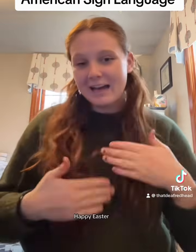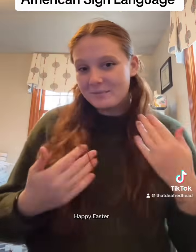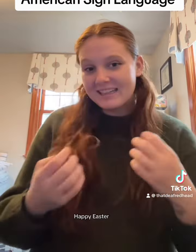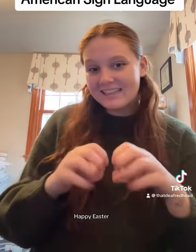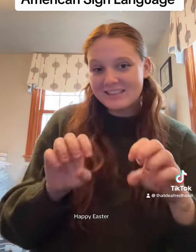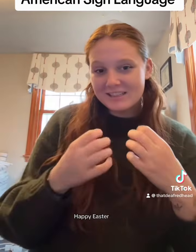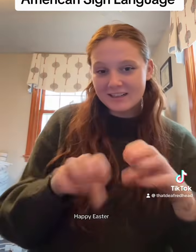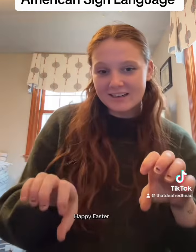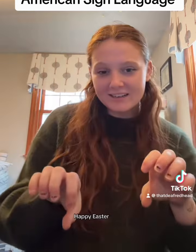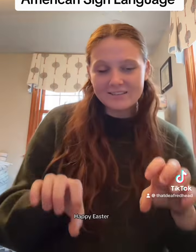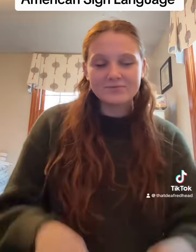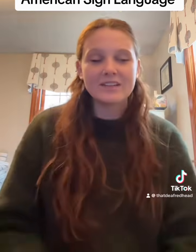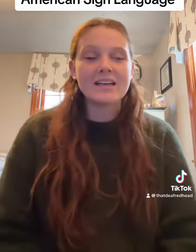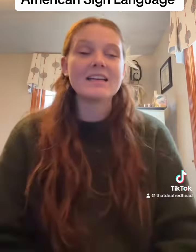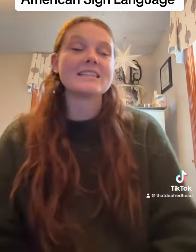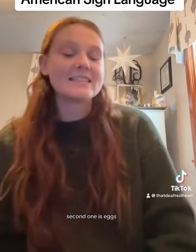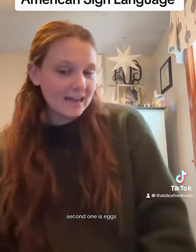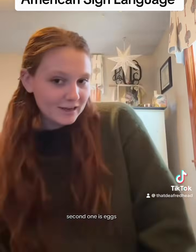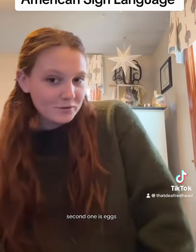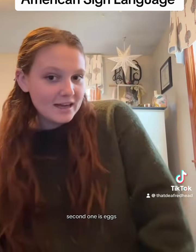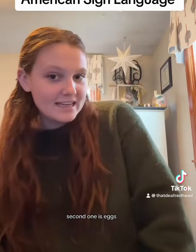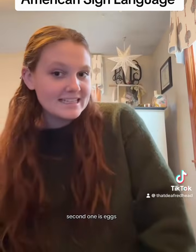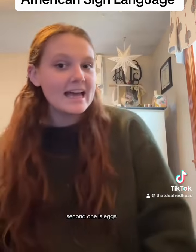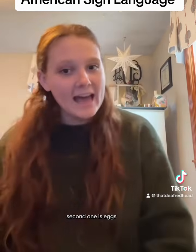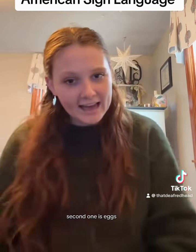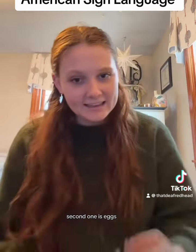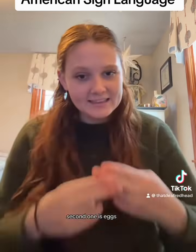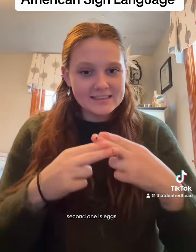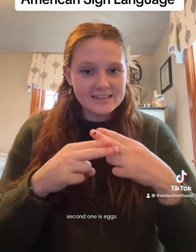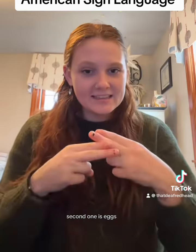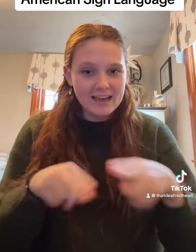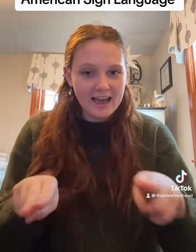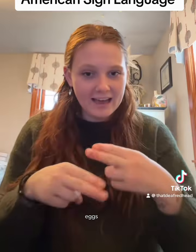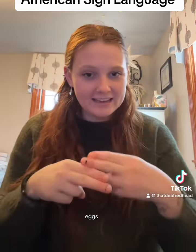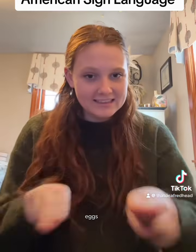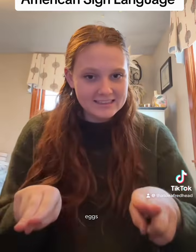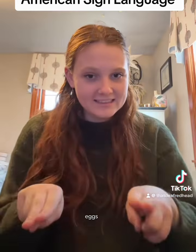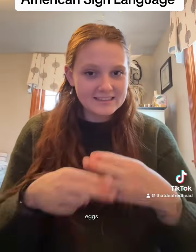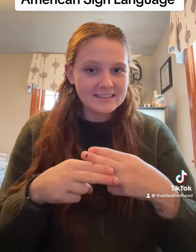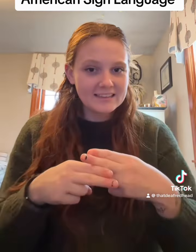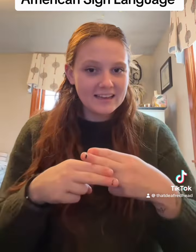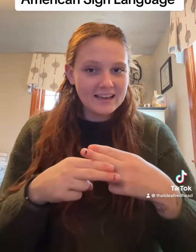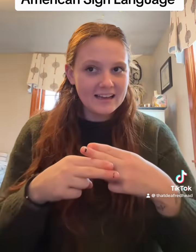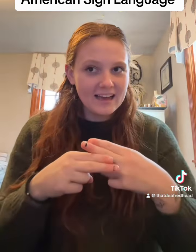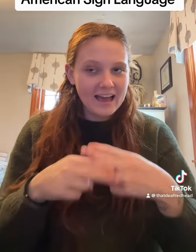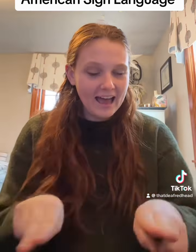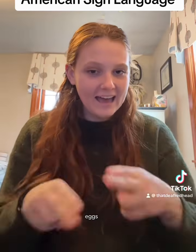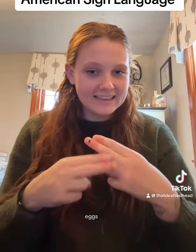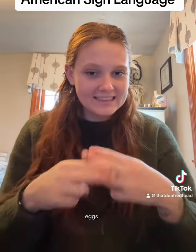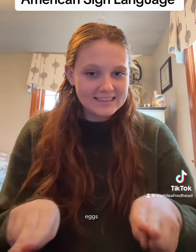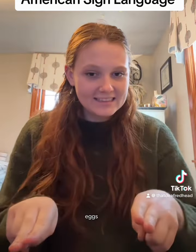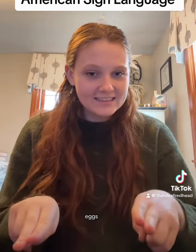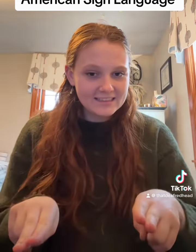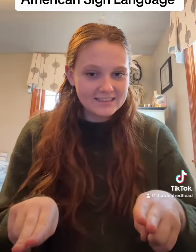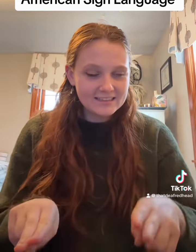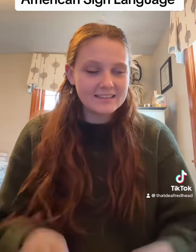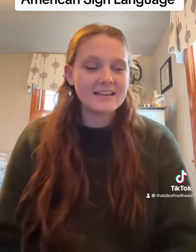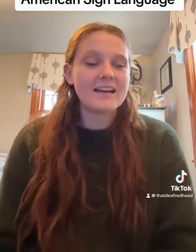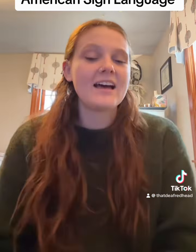Happy Easter. Second one is eggs. Eggs. Eggs.